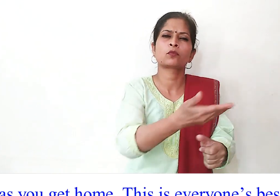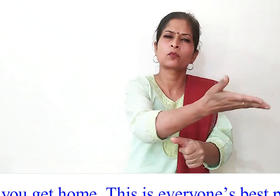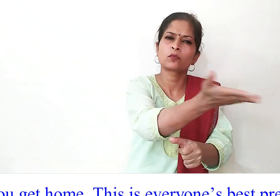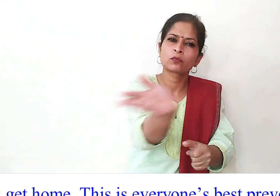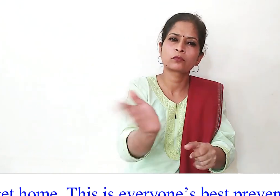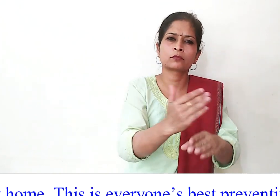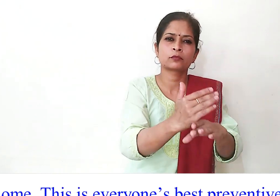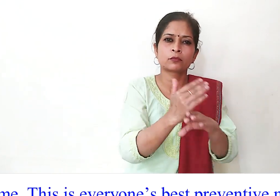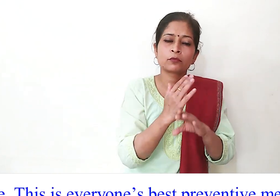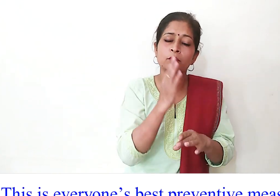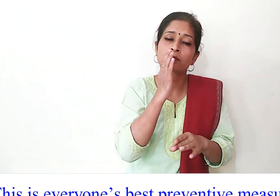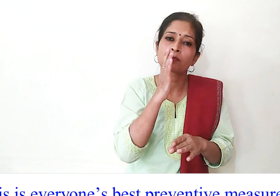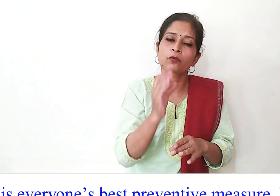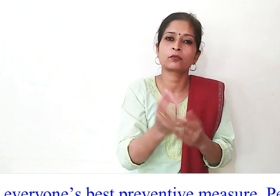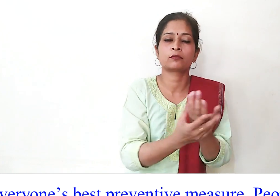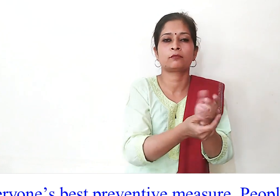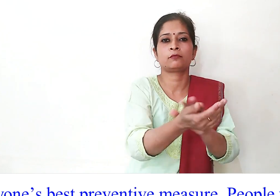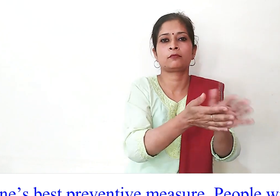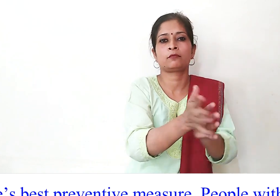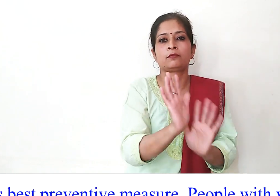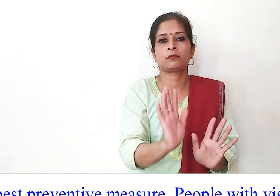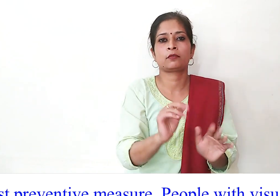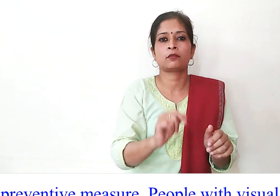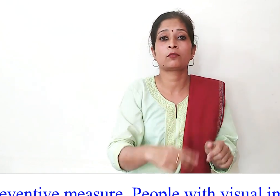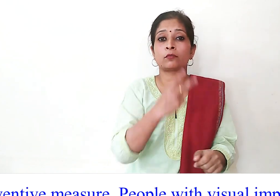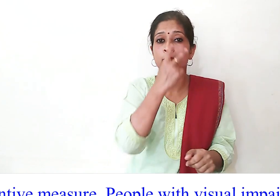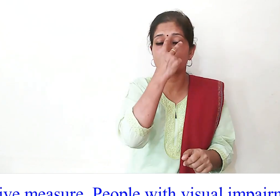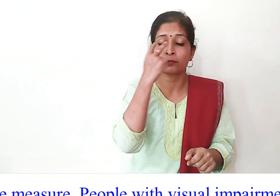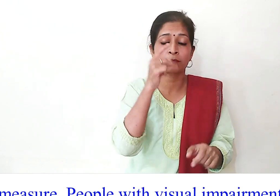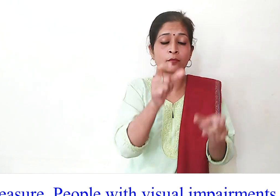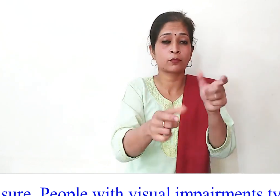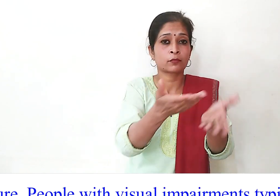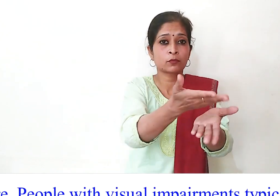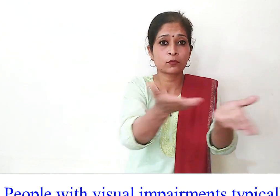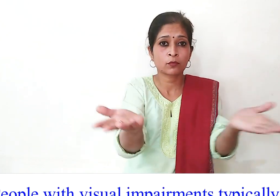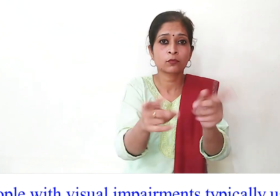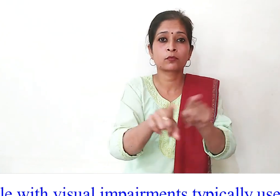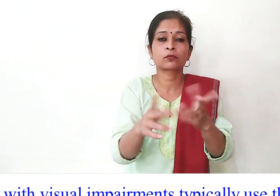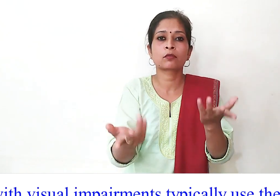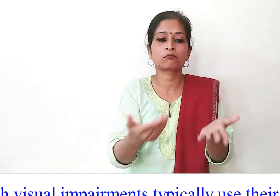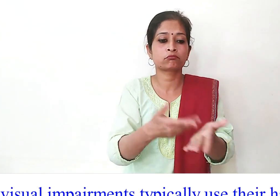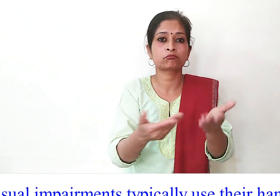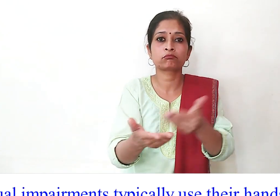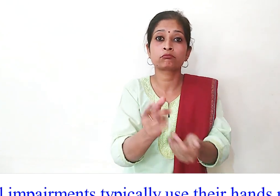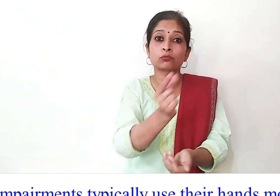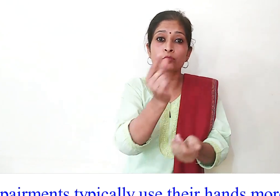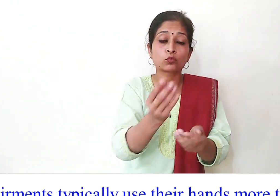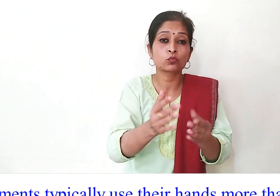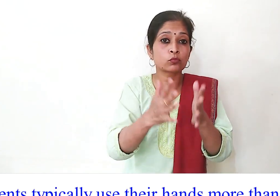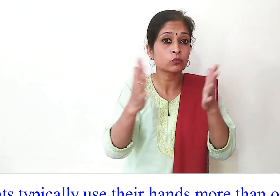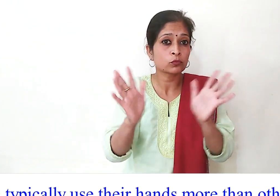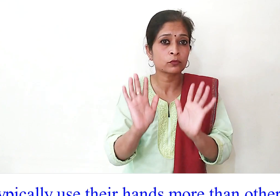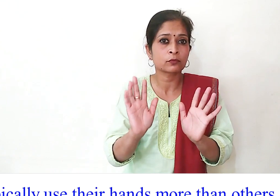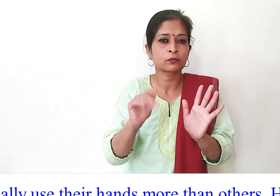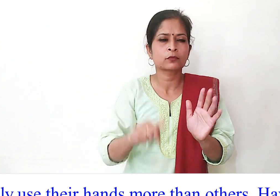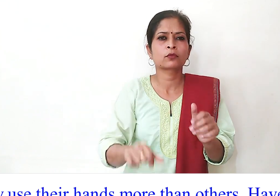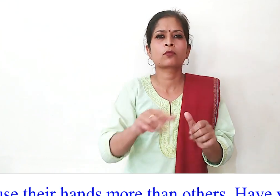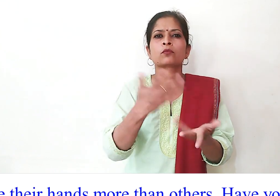measure. People with visual impairments typically use their hands more than others. Have your visitors wash their